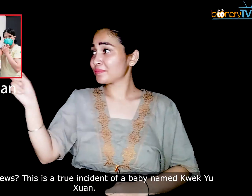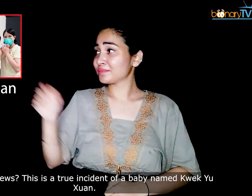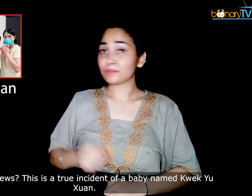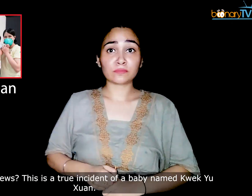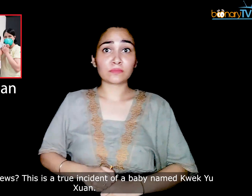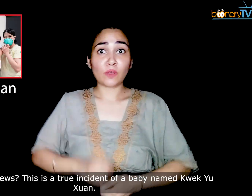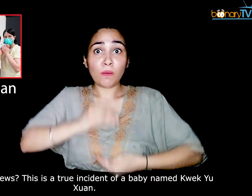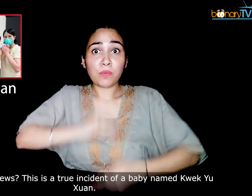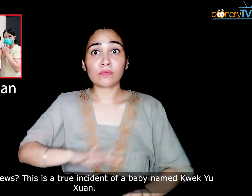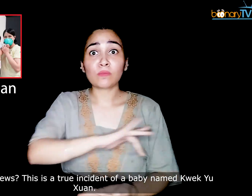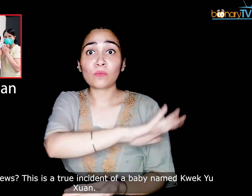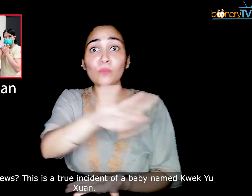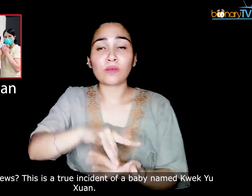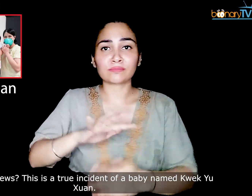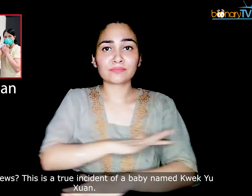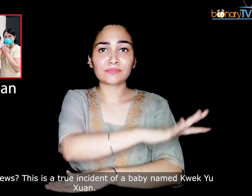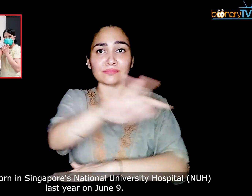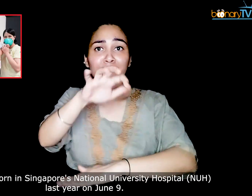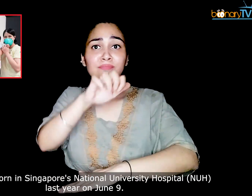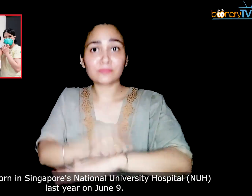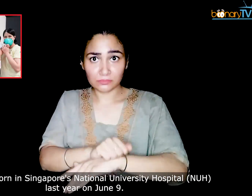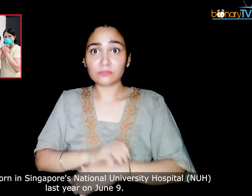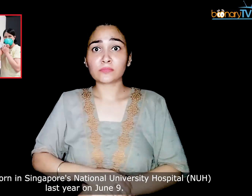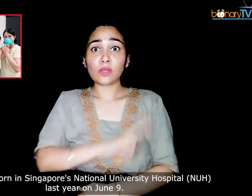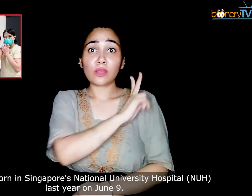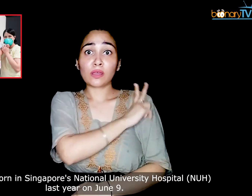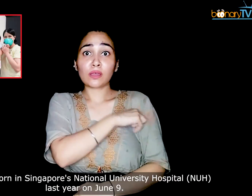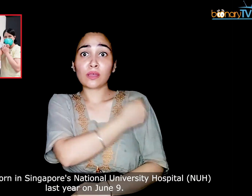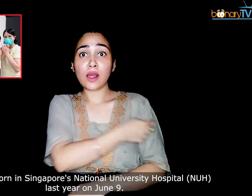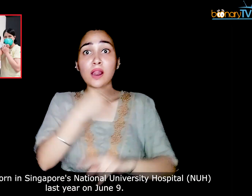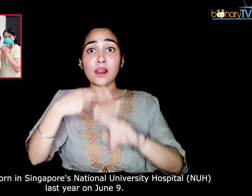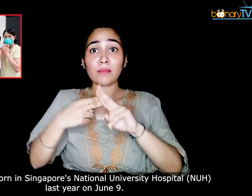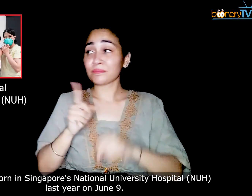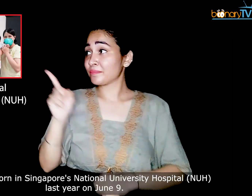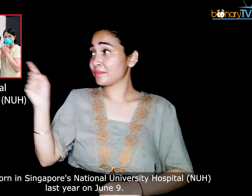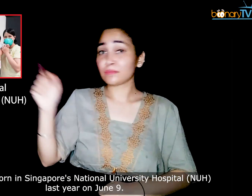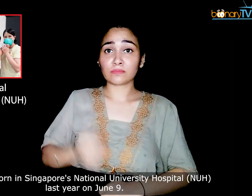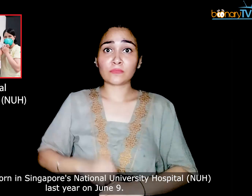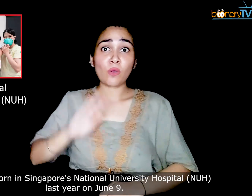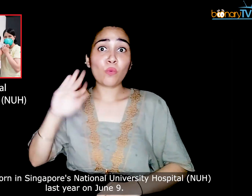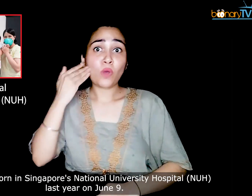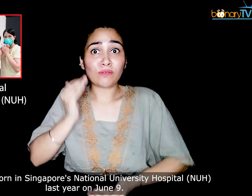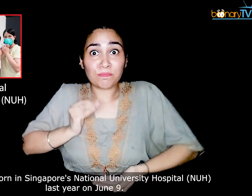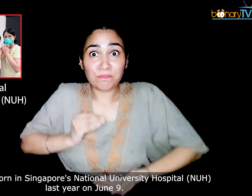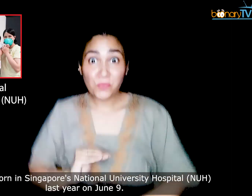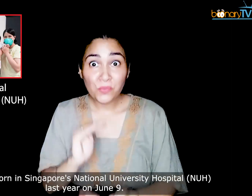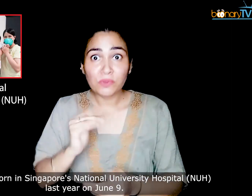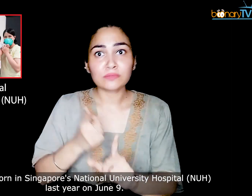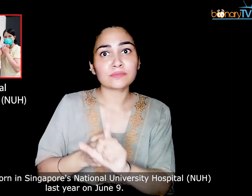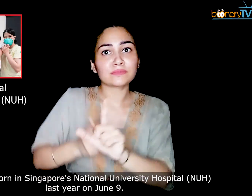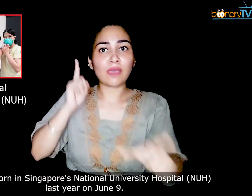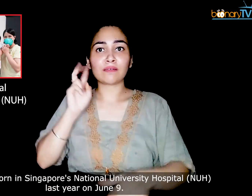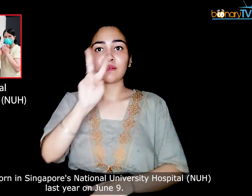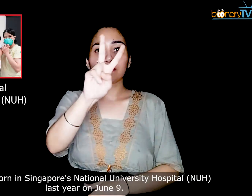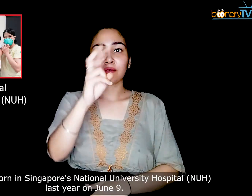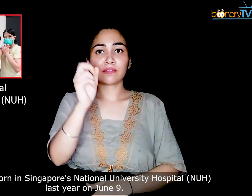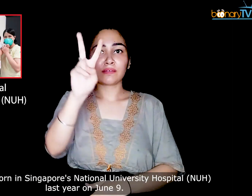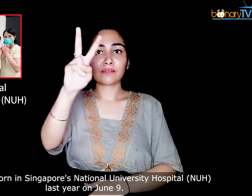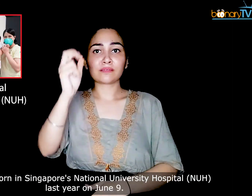Kwek Yuh Shwan. She was born in Singapore's National University Hospital last year on